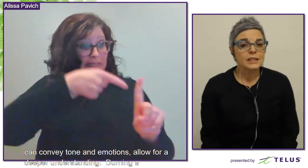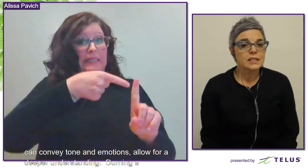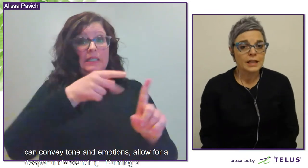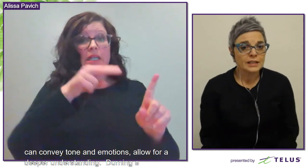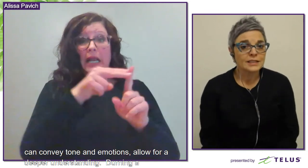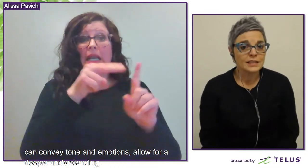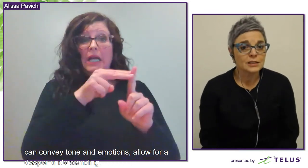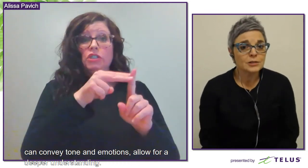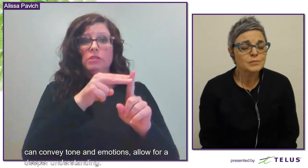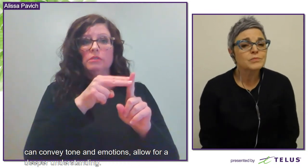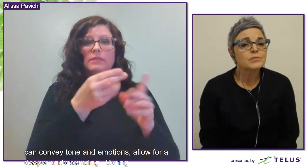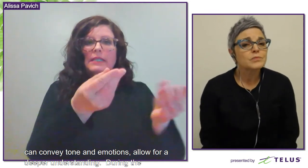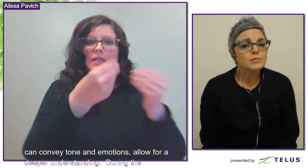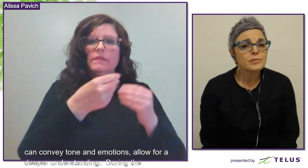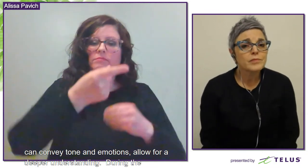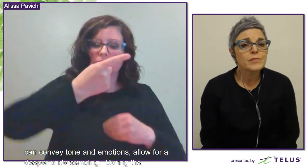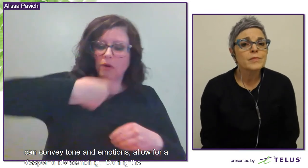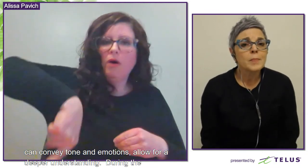interpreting into ASL,